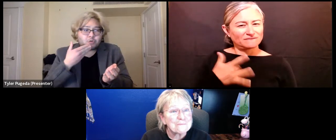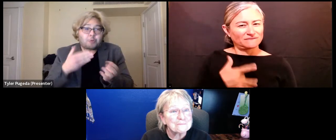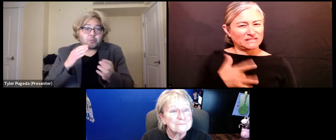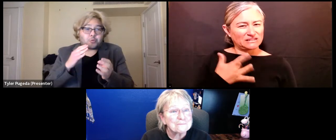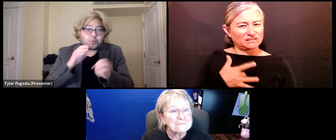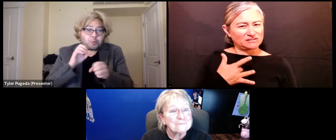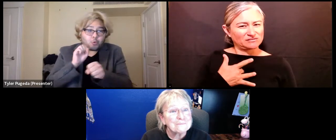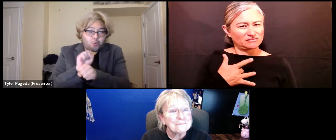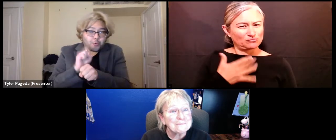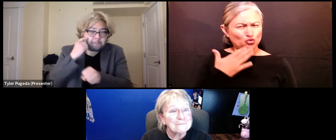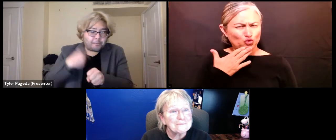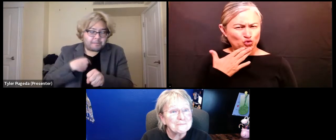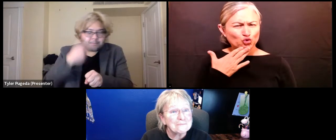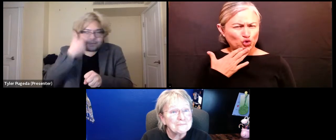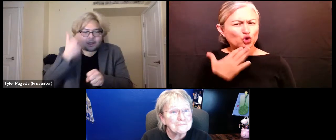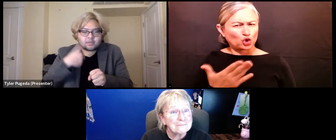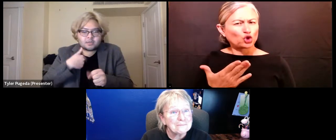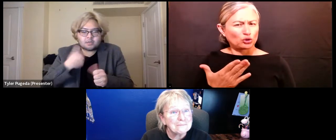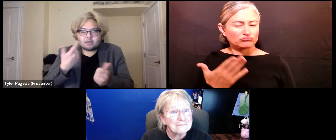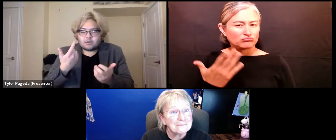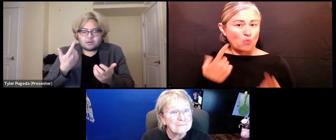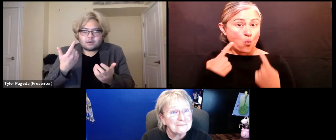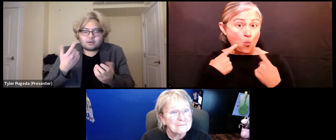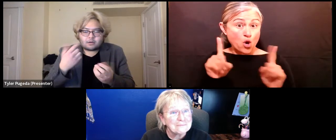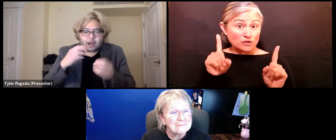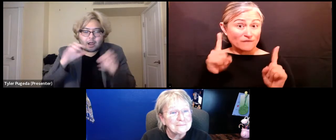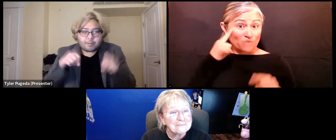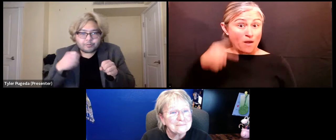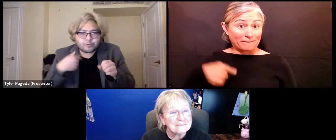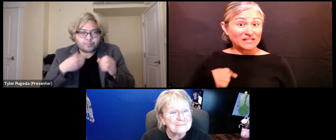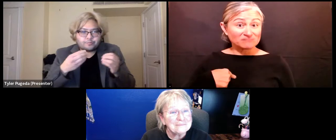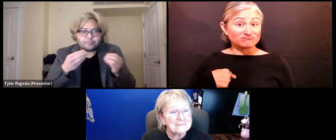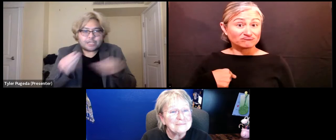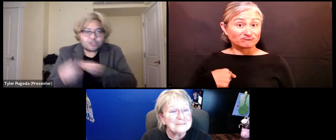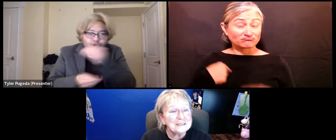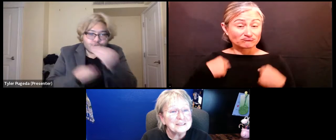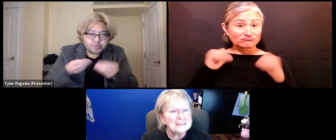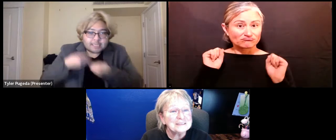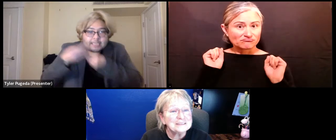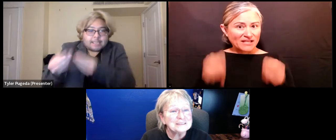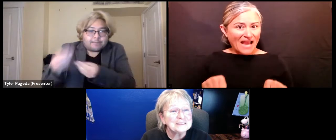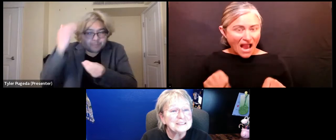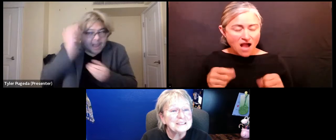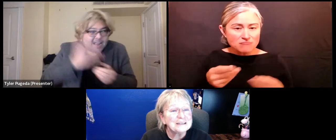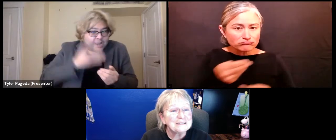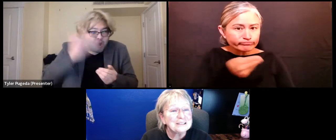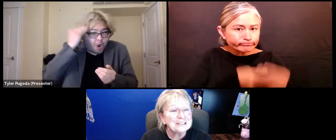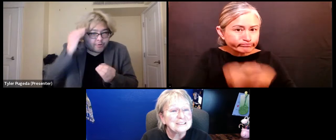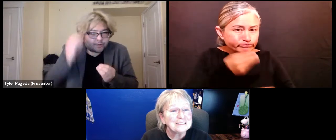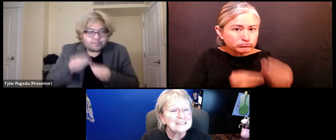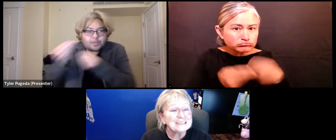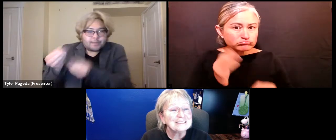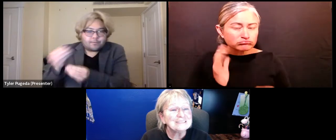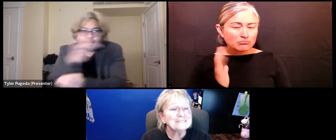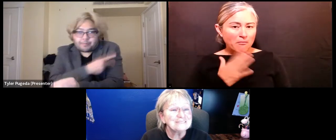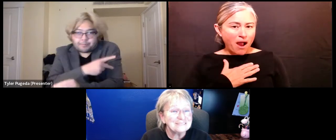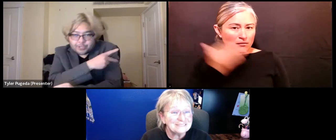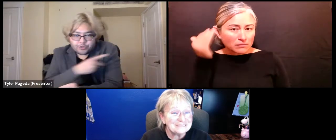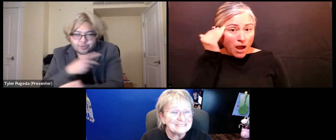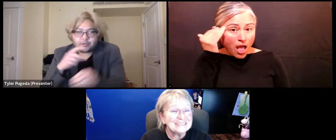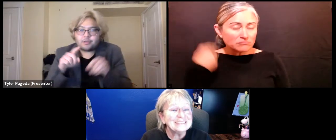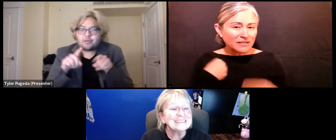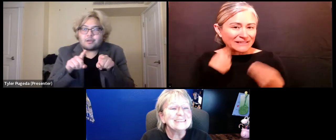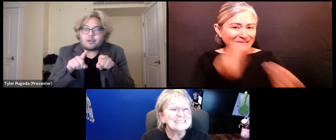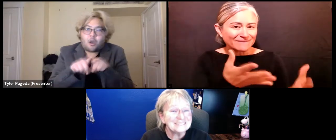become a doctor because I think that it would be a good job for me, so I could be able to pass information